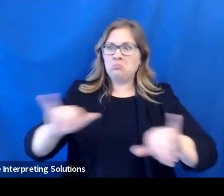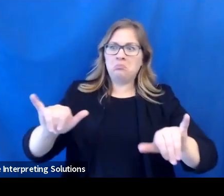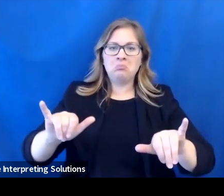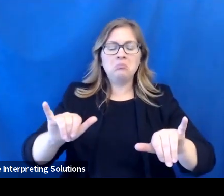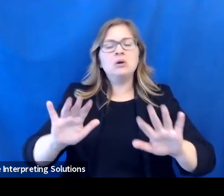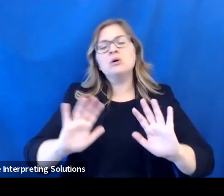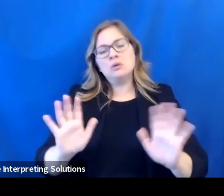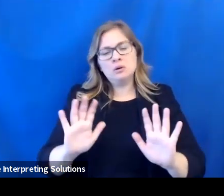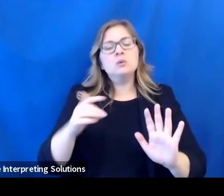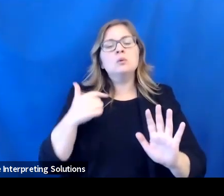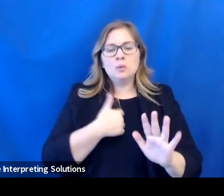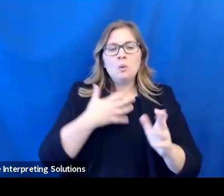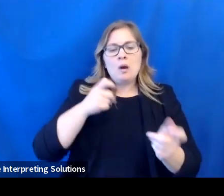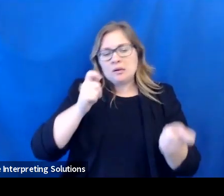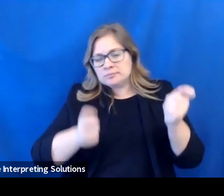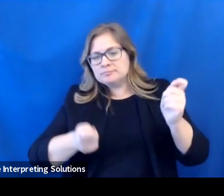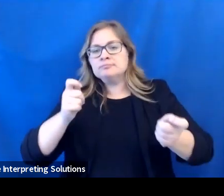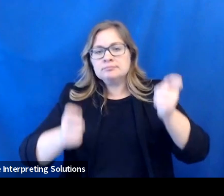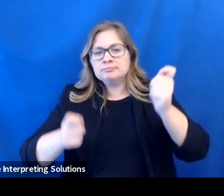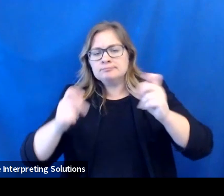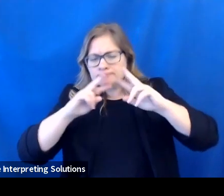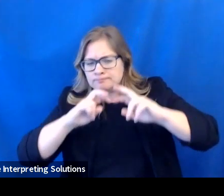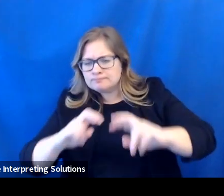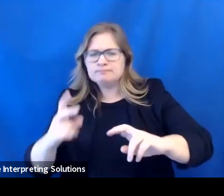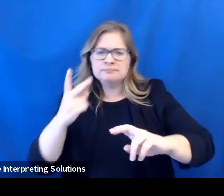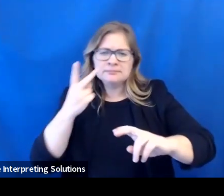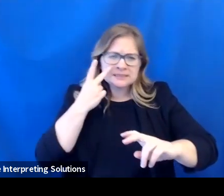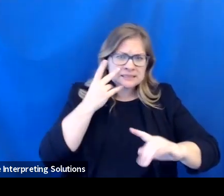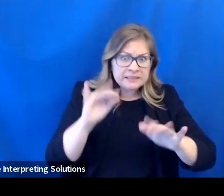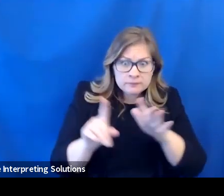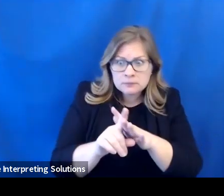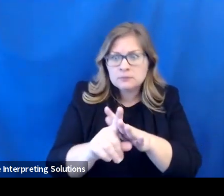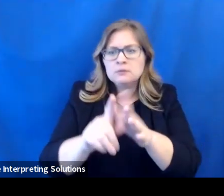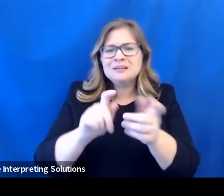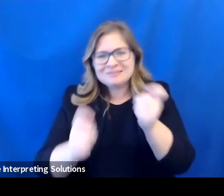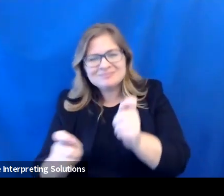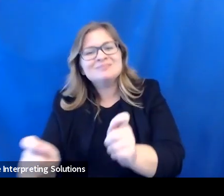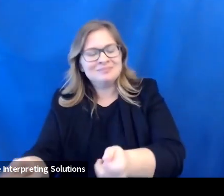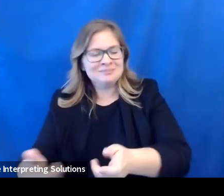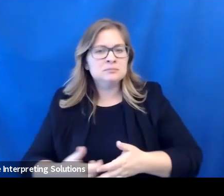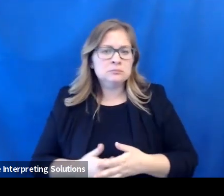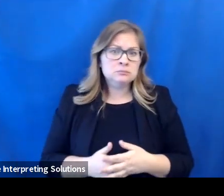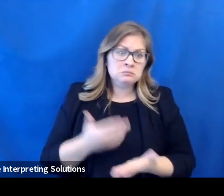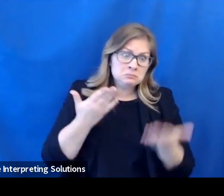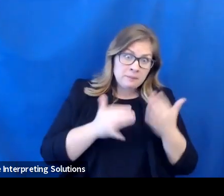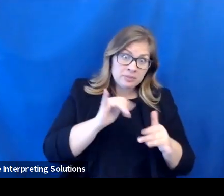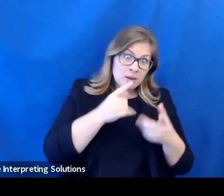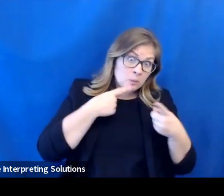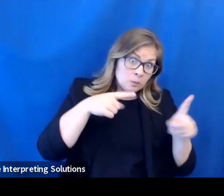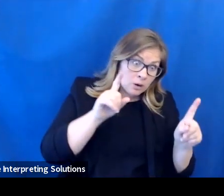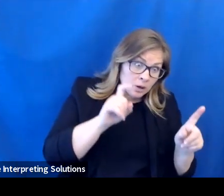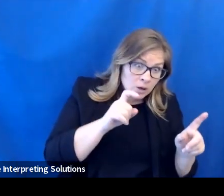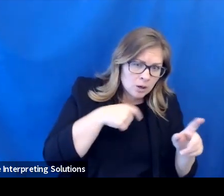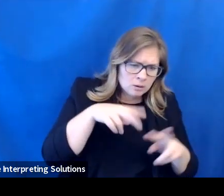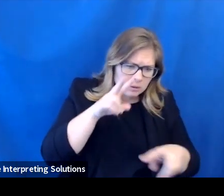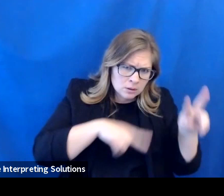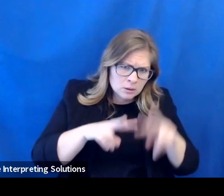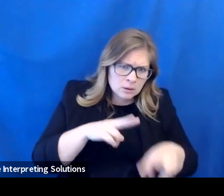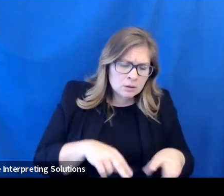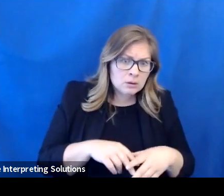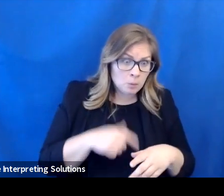this hard look at these things have worked really well. And we think the data shows that we can also make a few other things work really well.